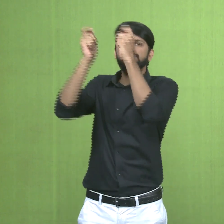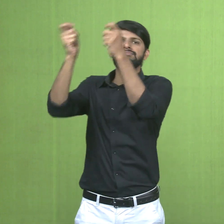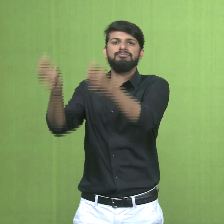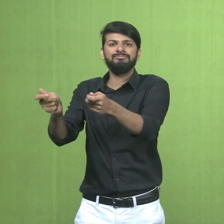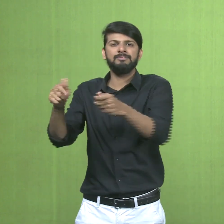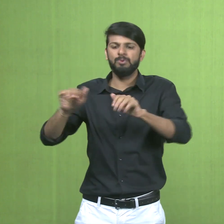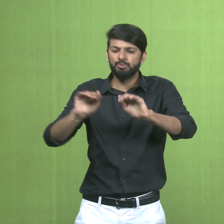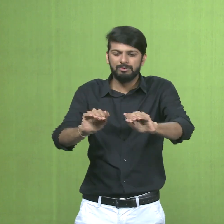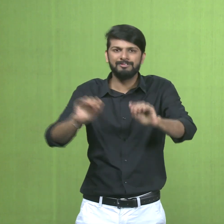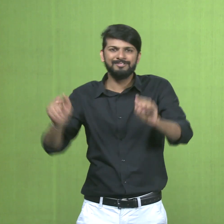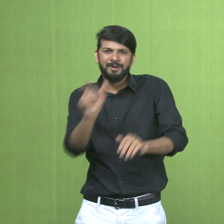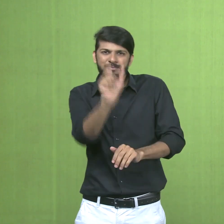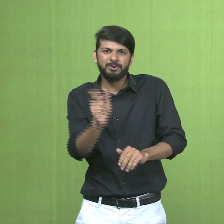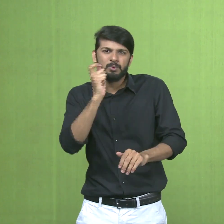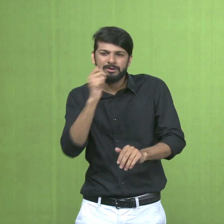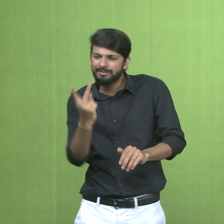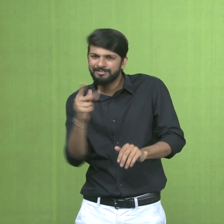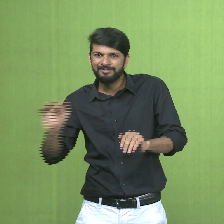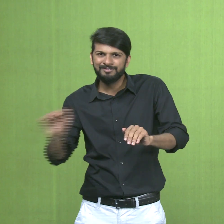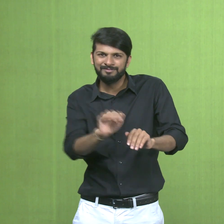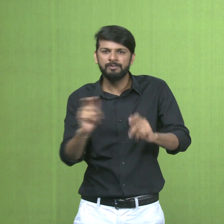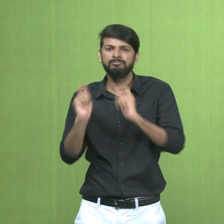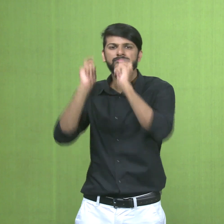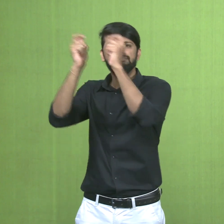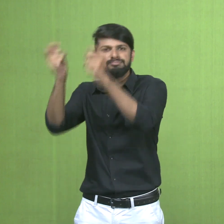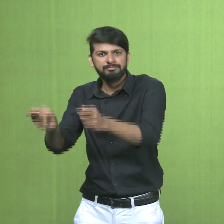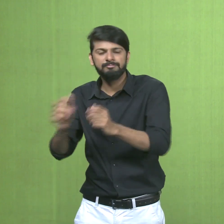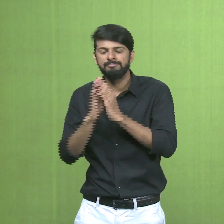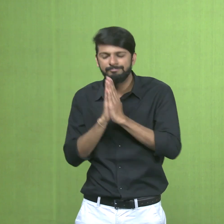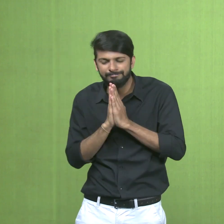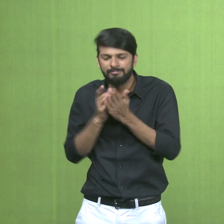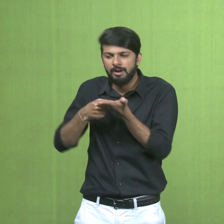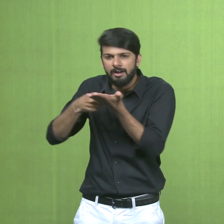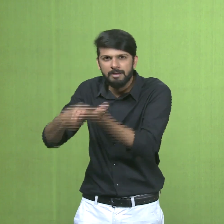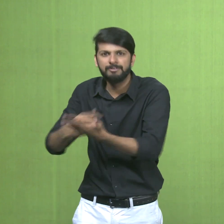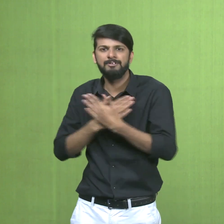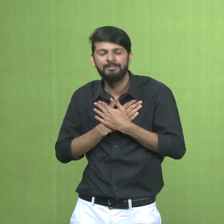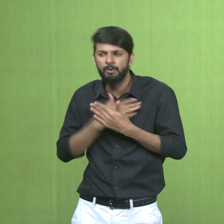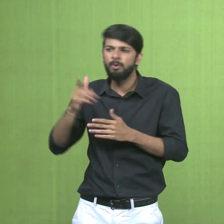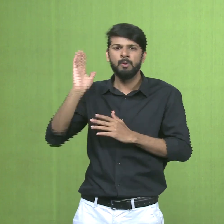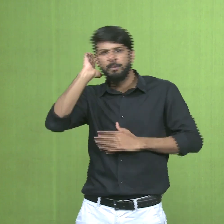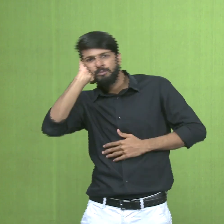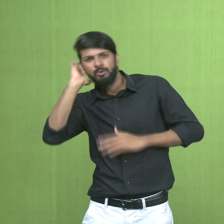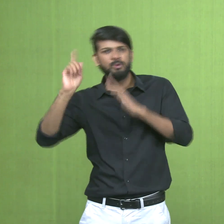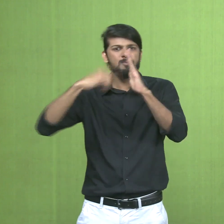to really respect, and you can see that both the sons and Sita are wearing floral